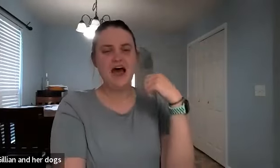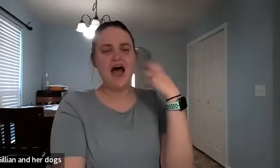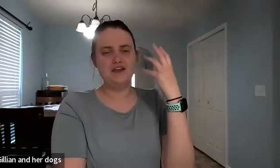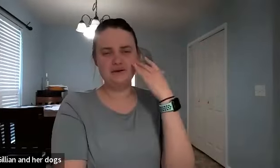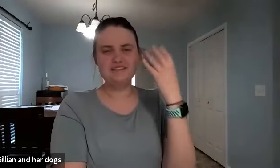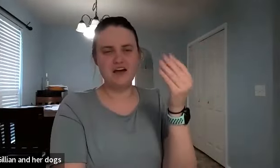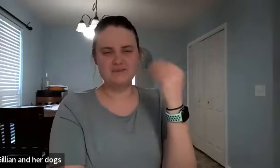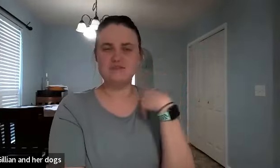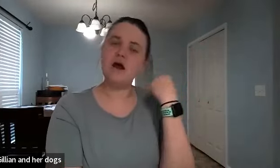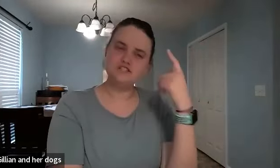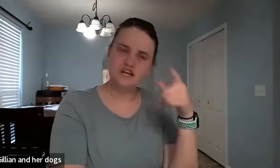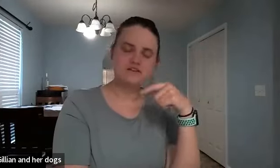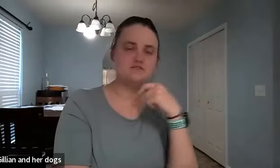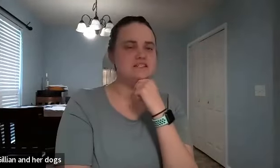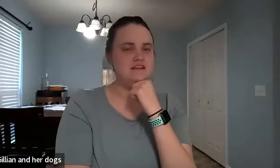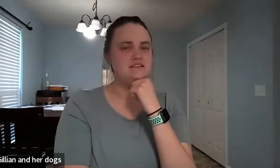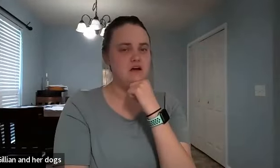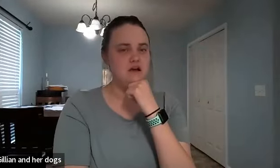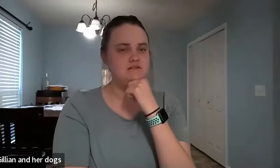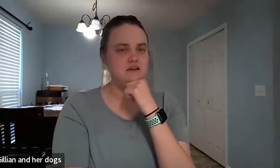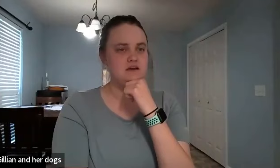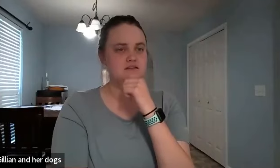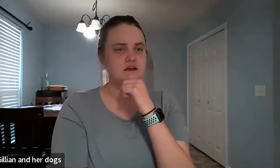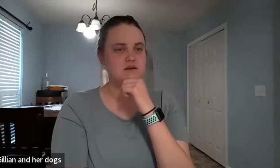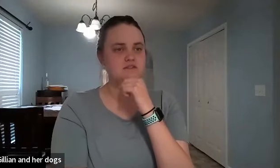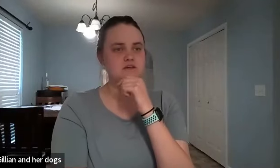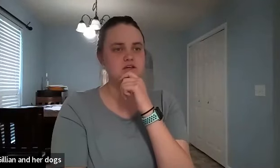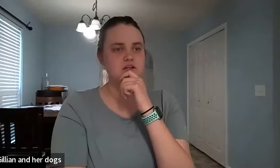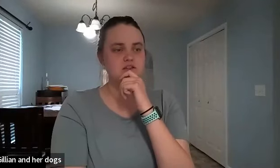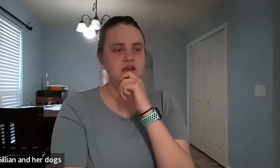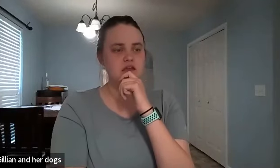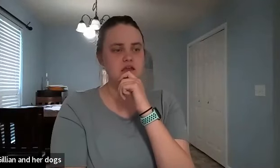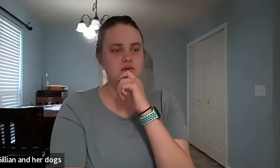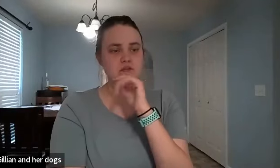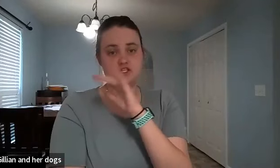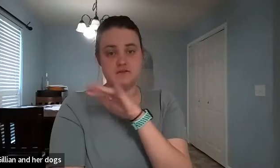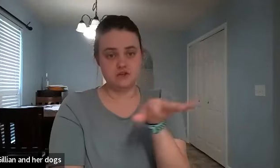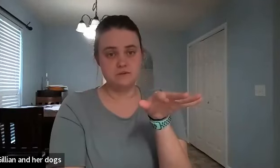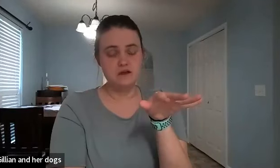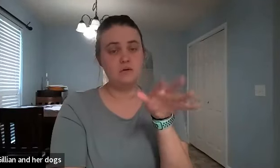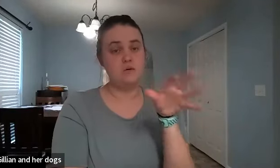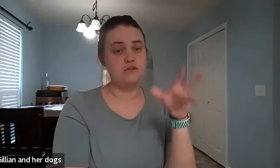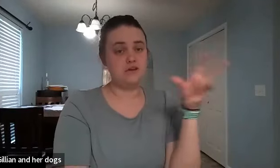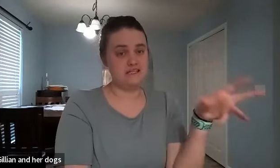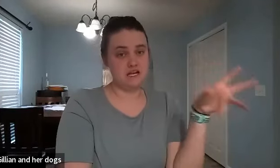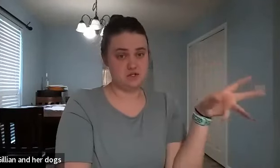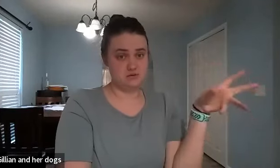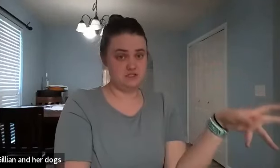I know it's a lot of me saying, well, I'll check on this one. It's because a lot of times they can be just finger spelled or there is an actual